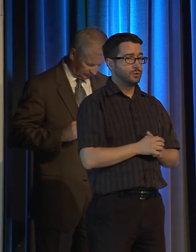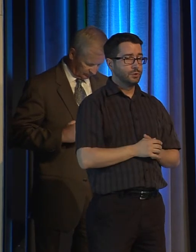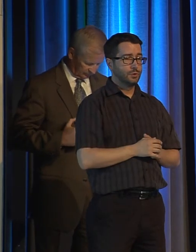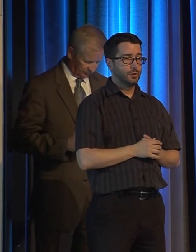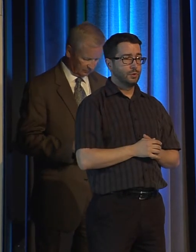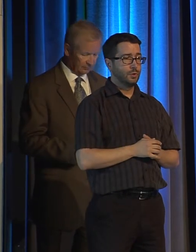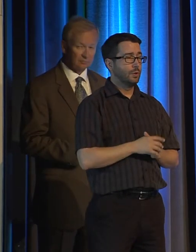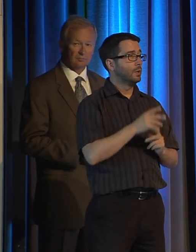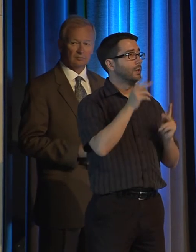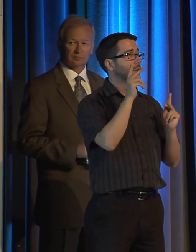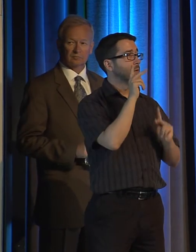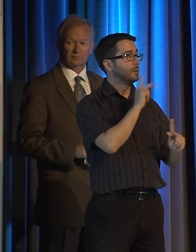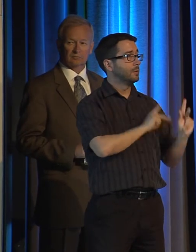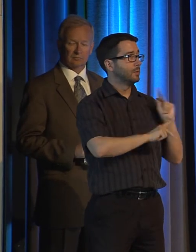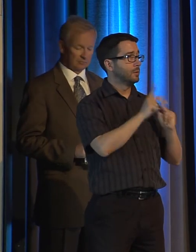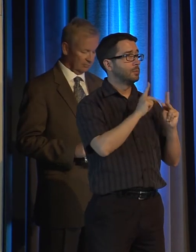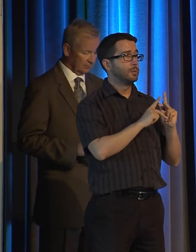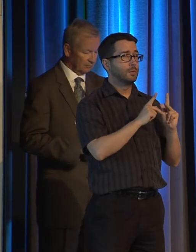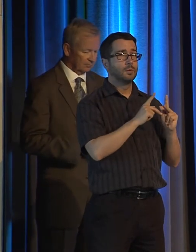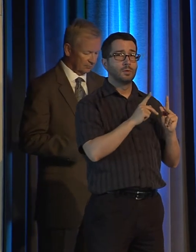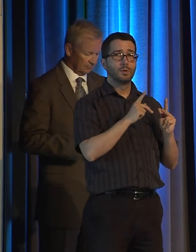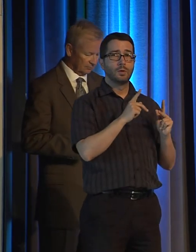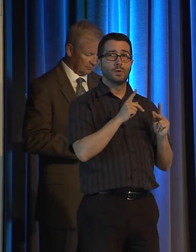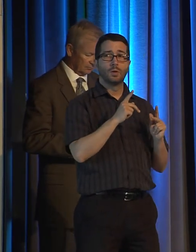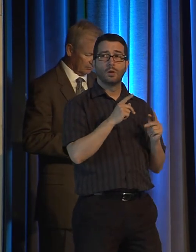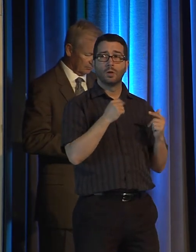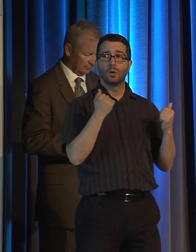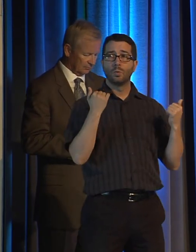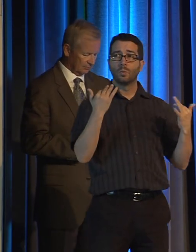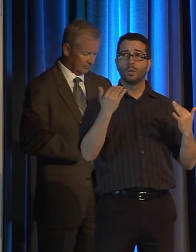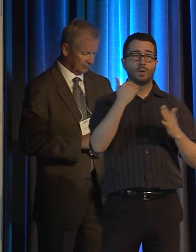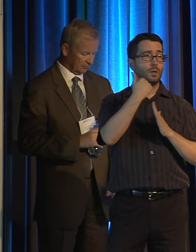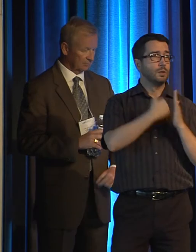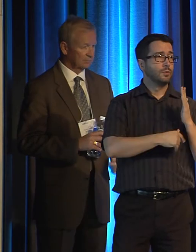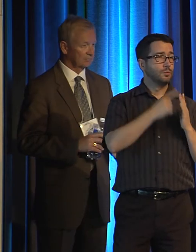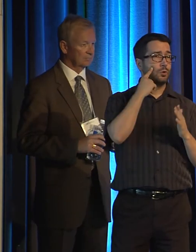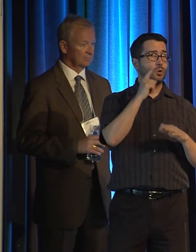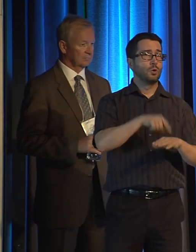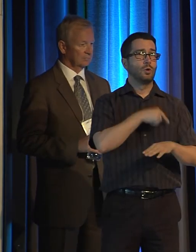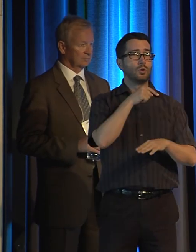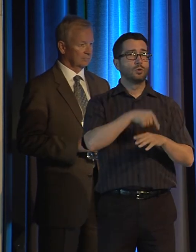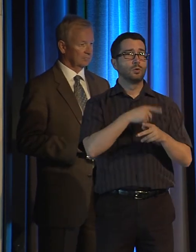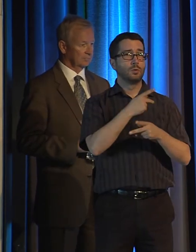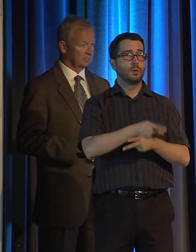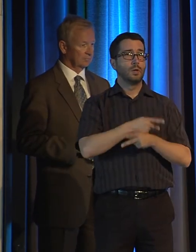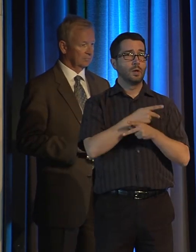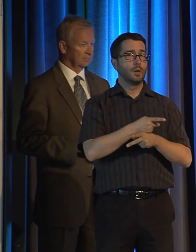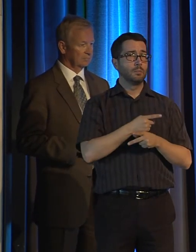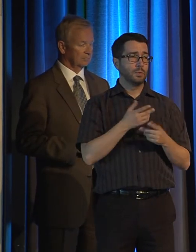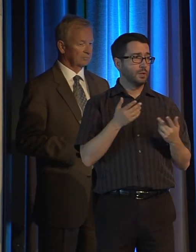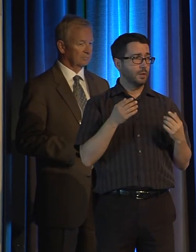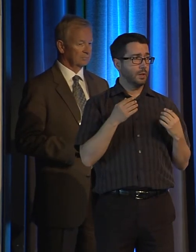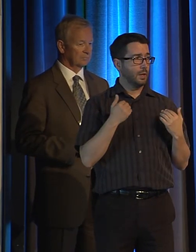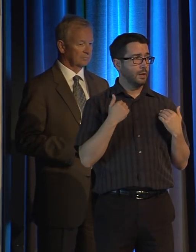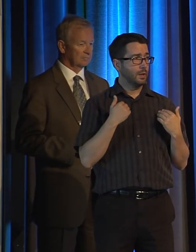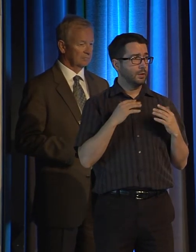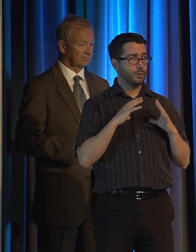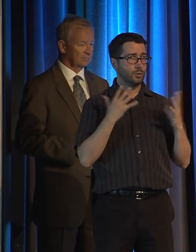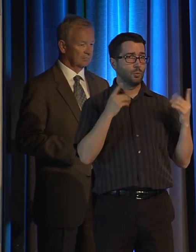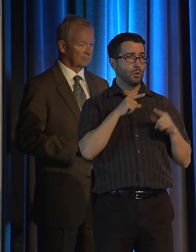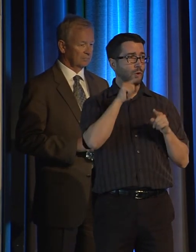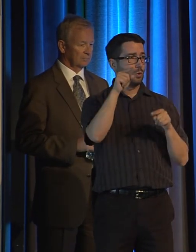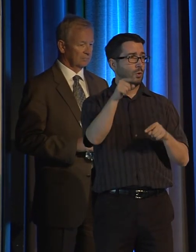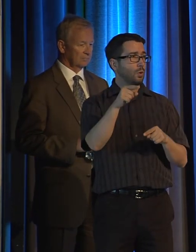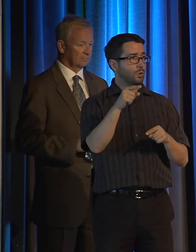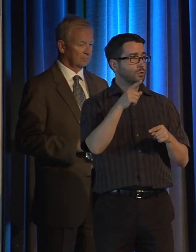that there were people on a wait list for long-term care who really had no intention of going at the time. So working with